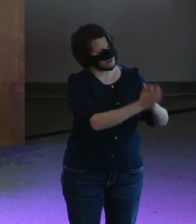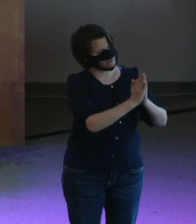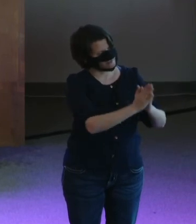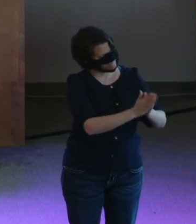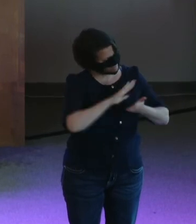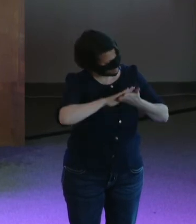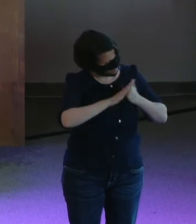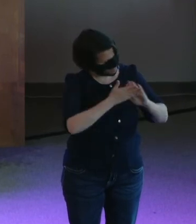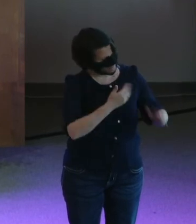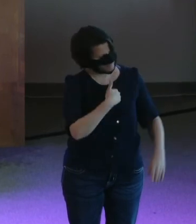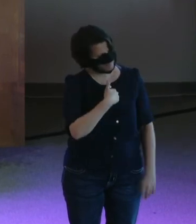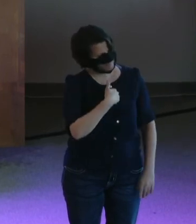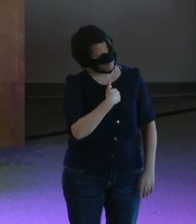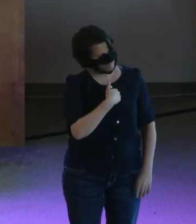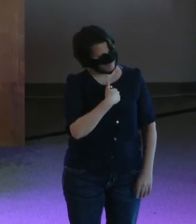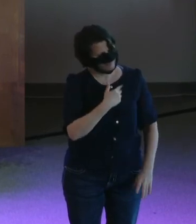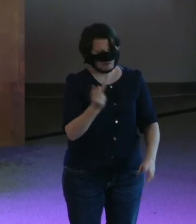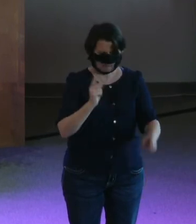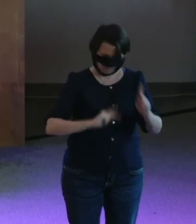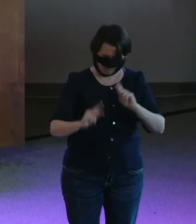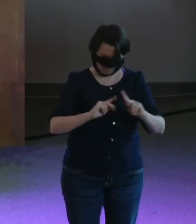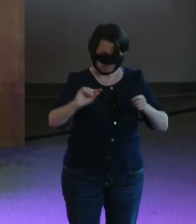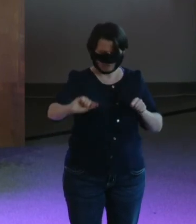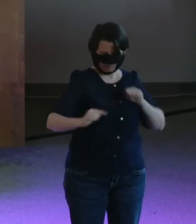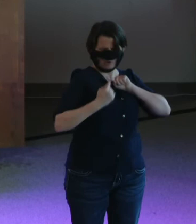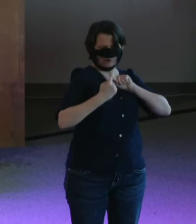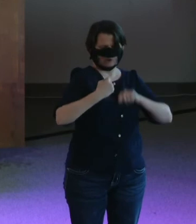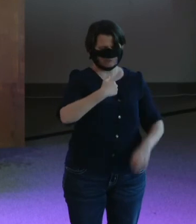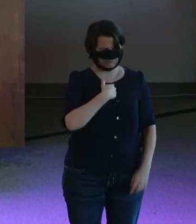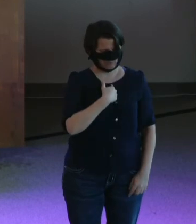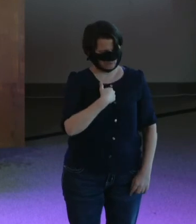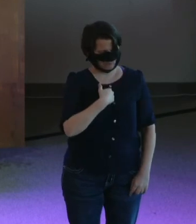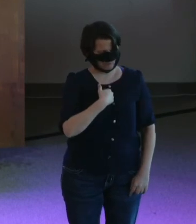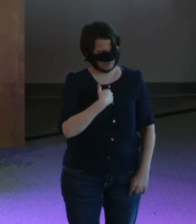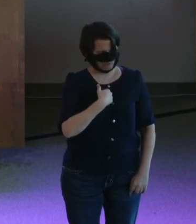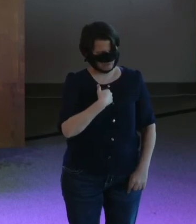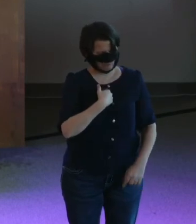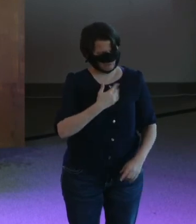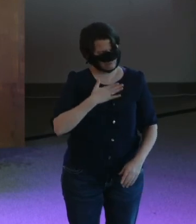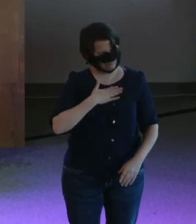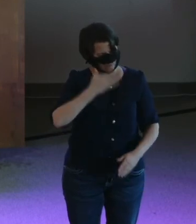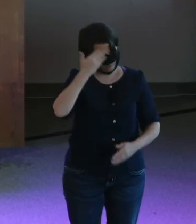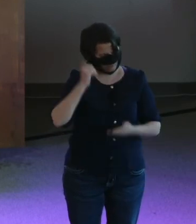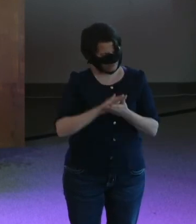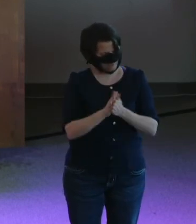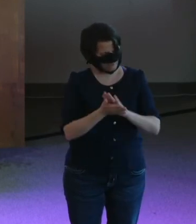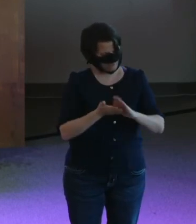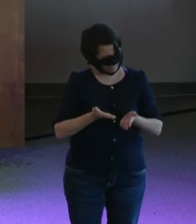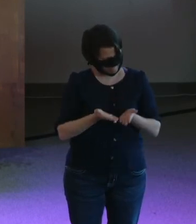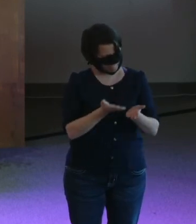forgiveness. To those who may have caused me harm, I offer my